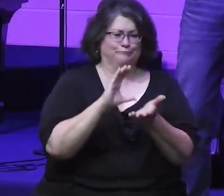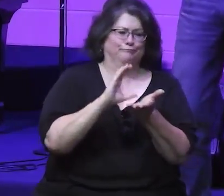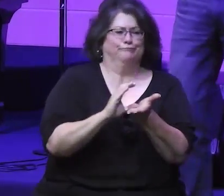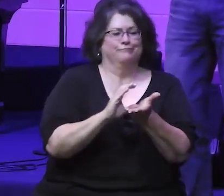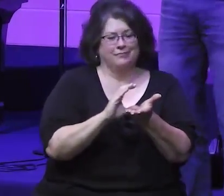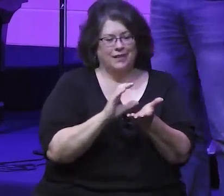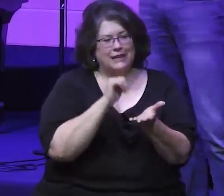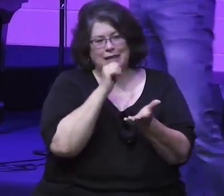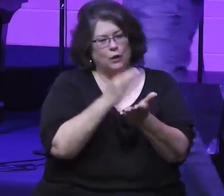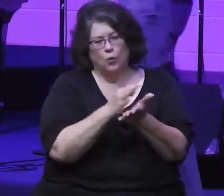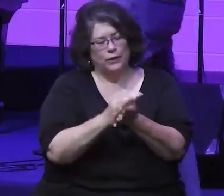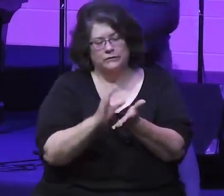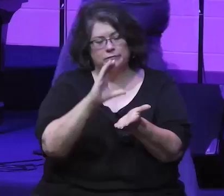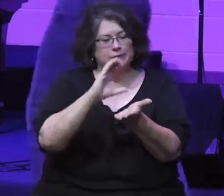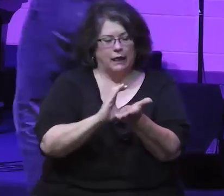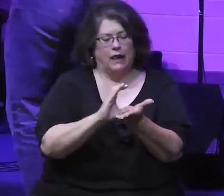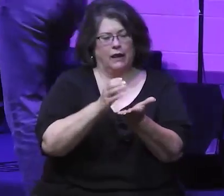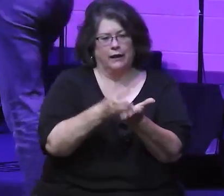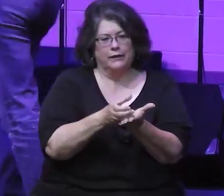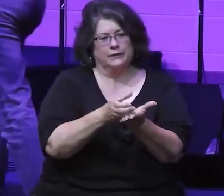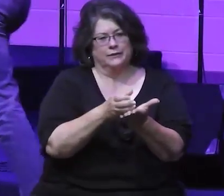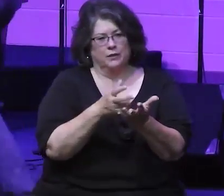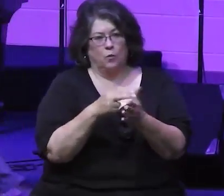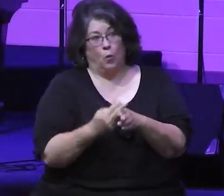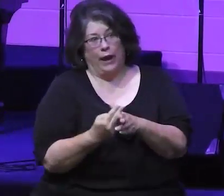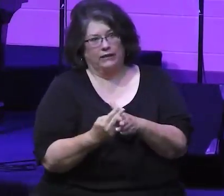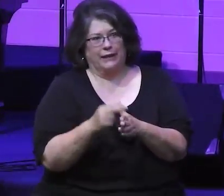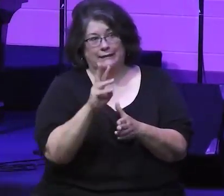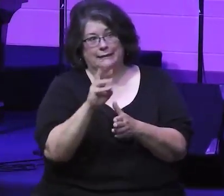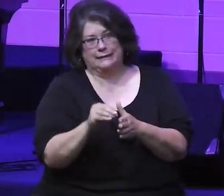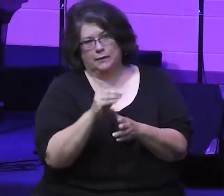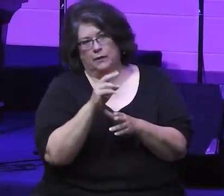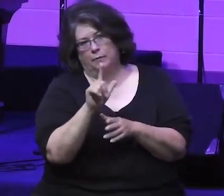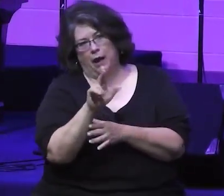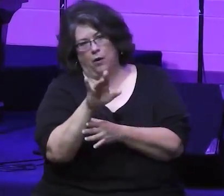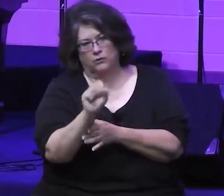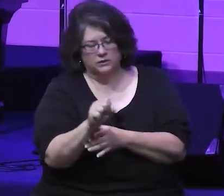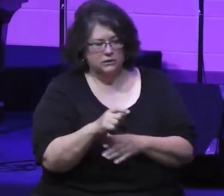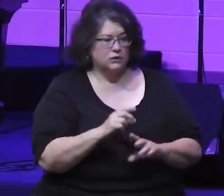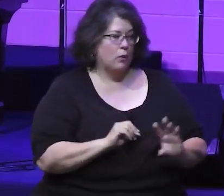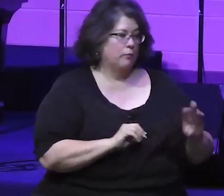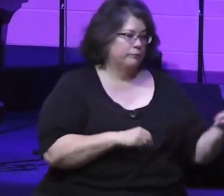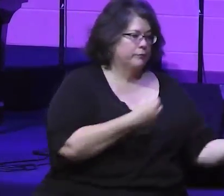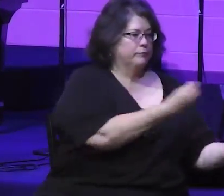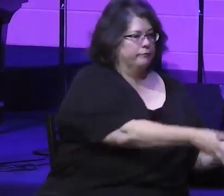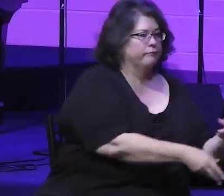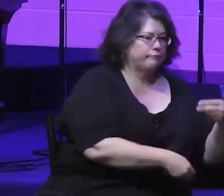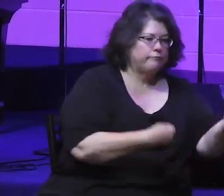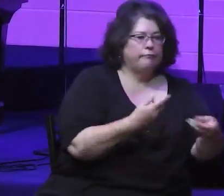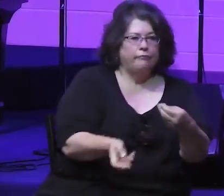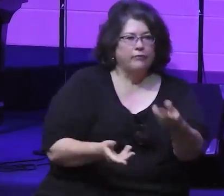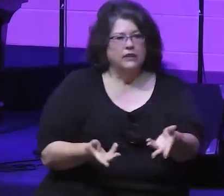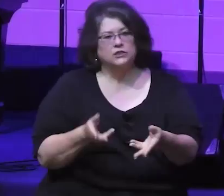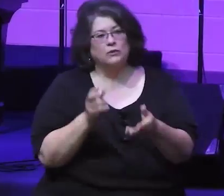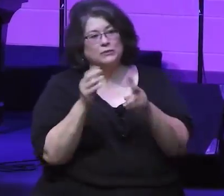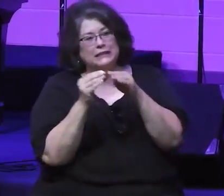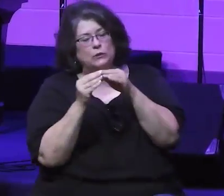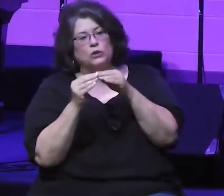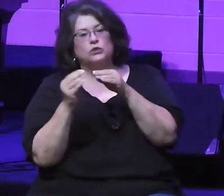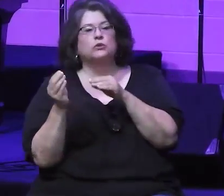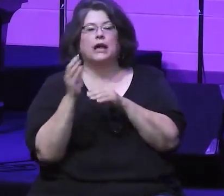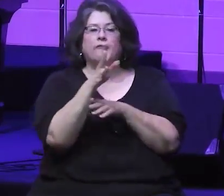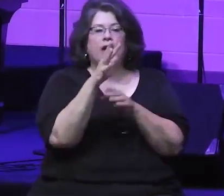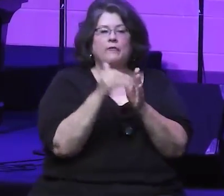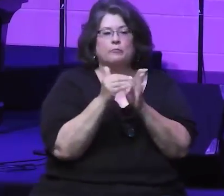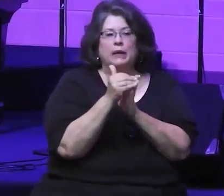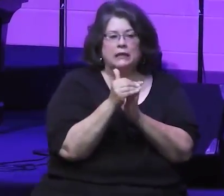pounds of gold to the third person. Which in modern economy means he basically doled out about $5 million to one, $2 million